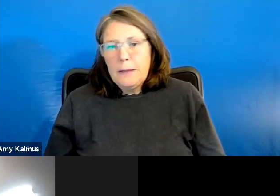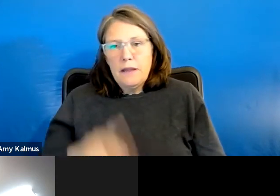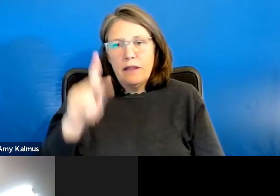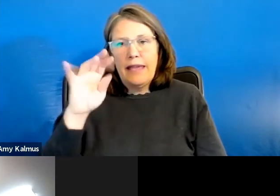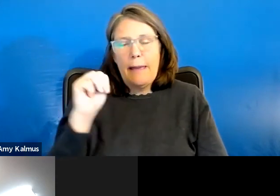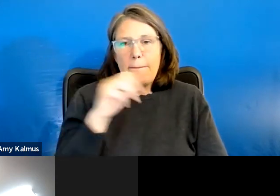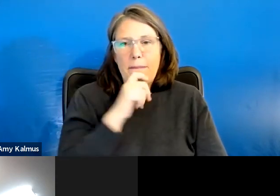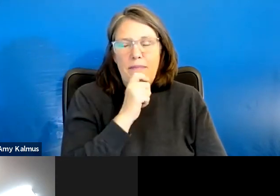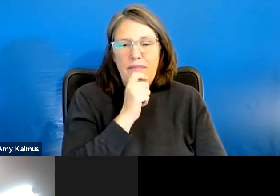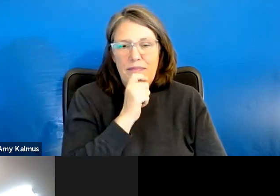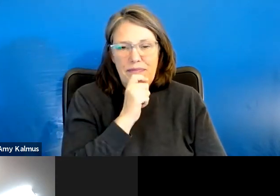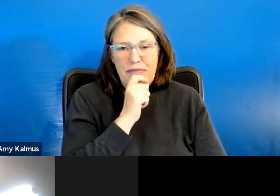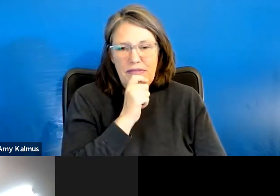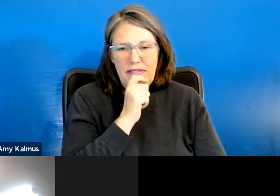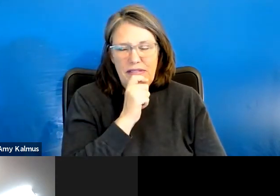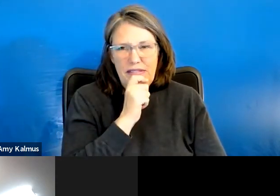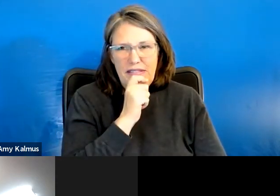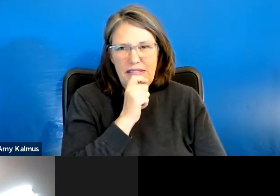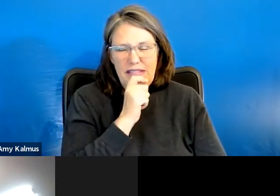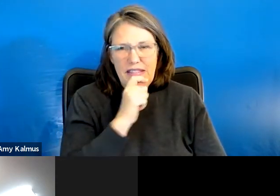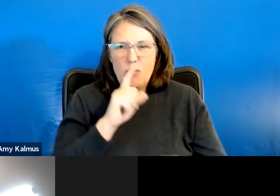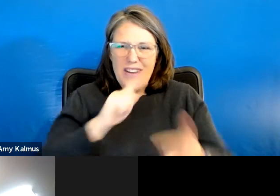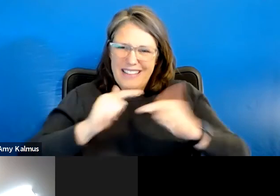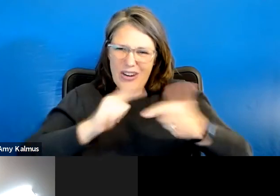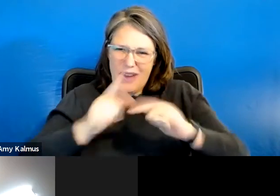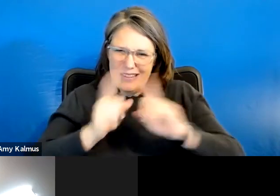Kimberly. That is interactive dialogue.